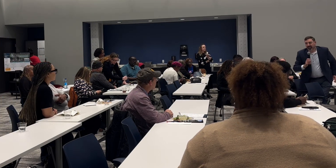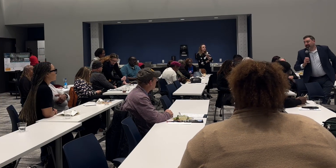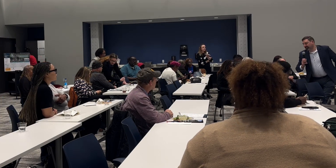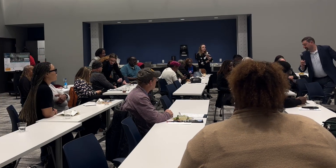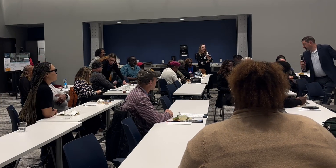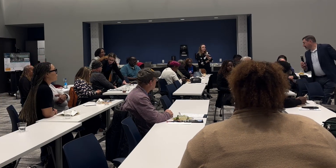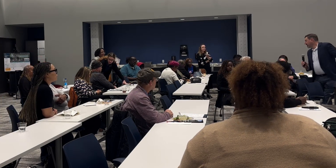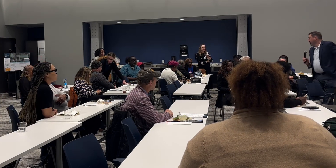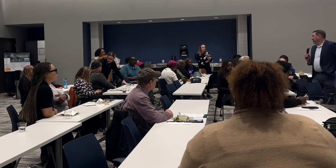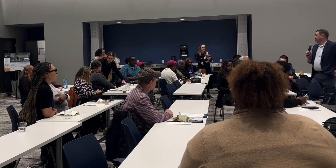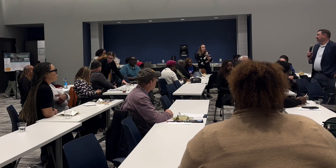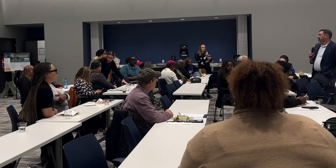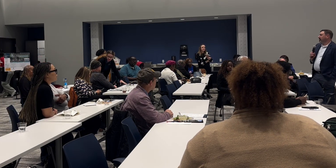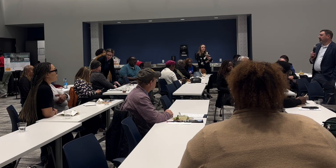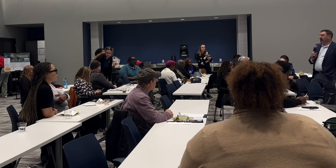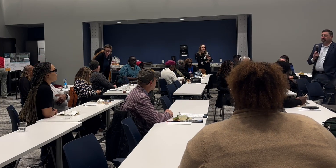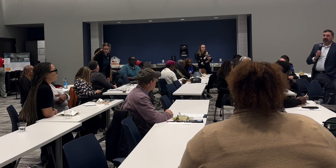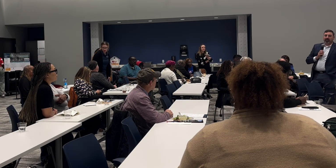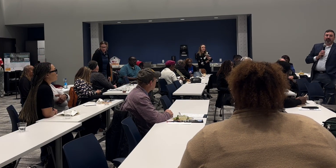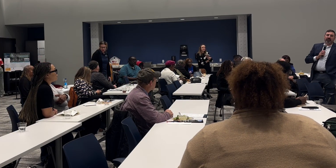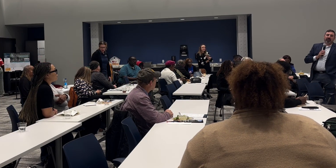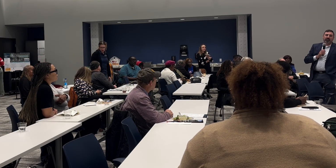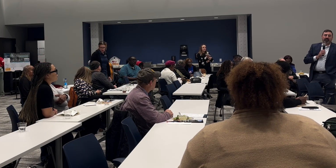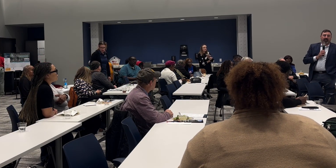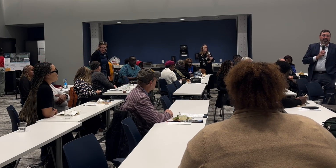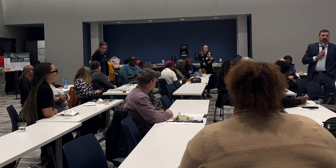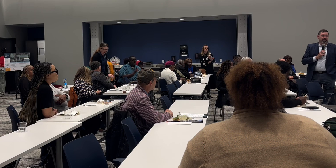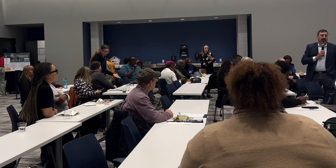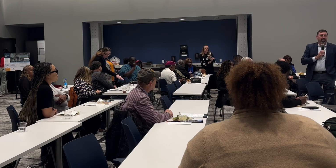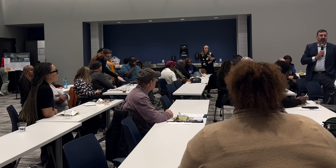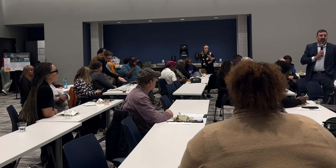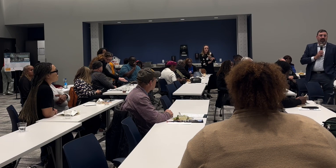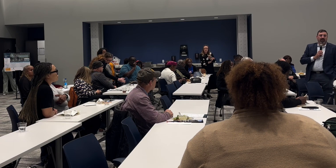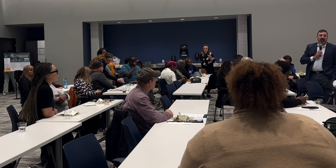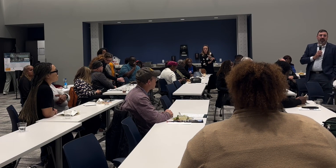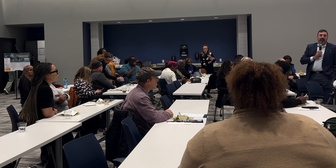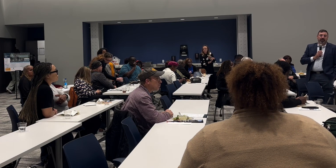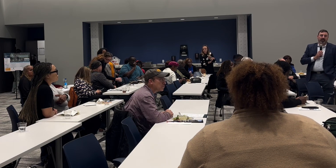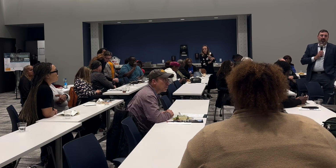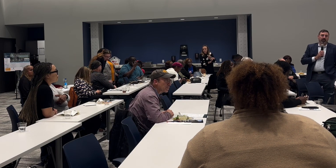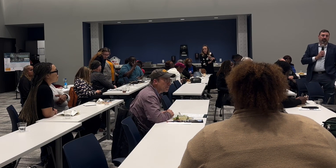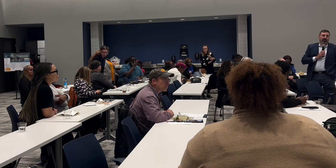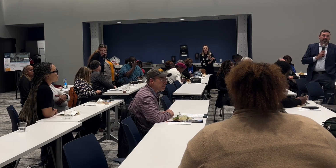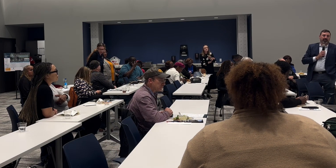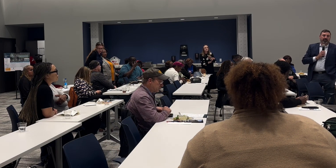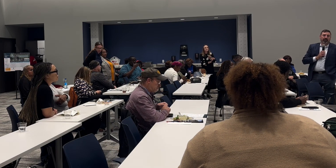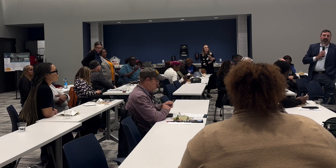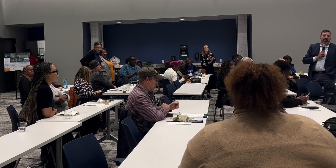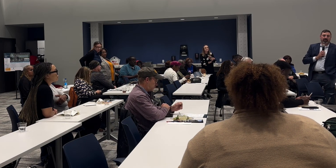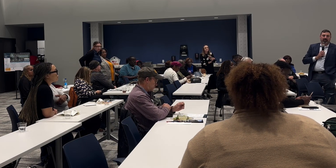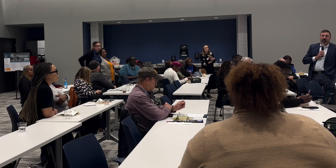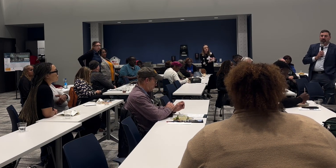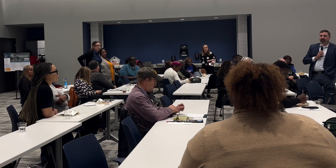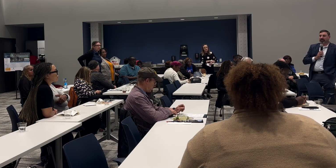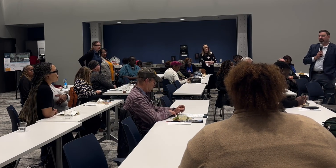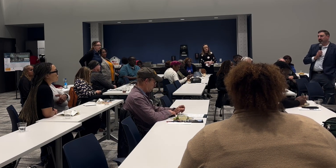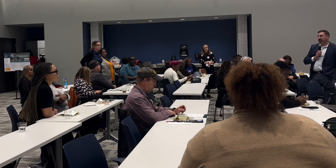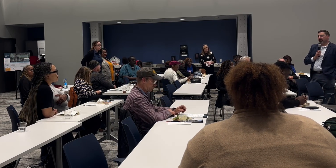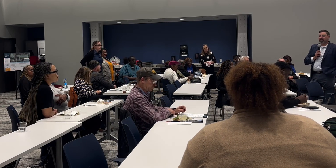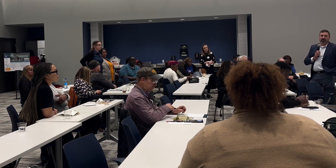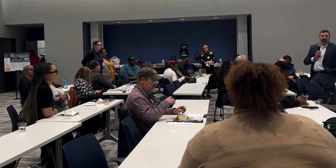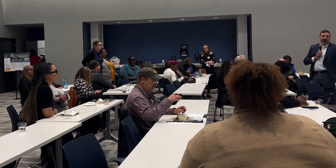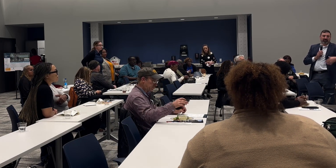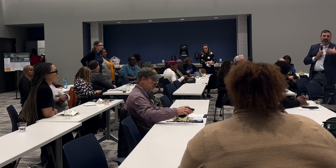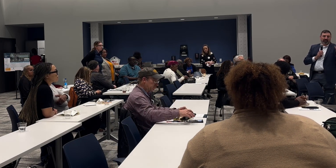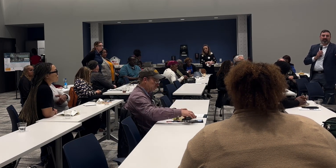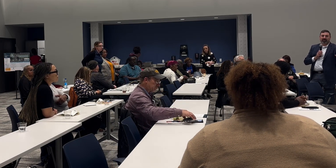So the storage is only going to be very temporary, so we don't anticipate it going